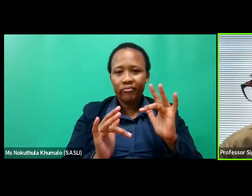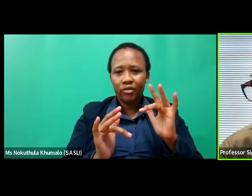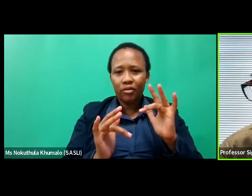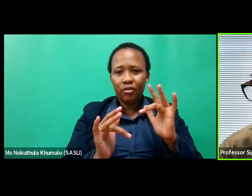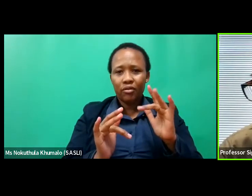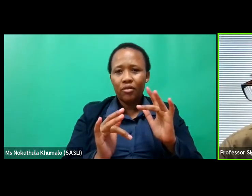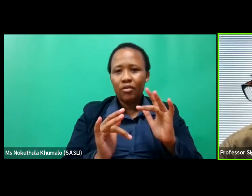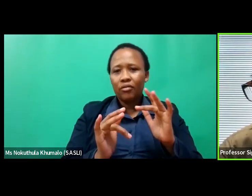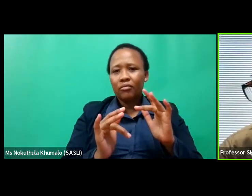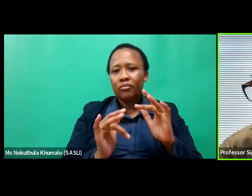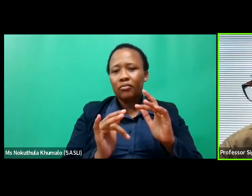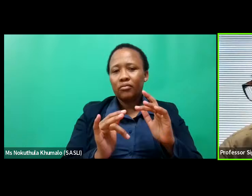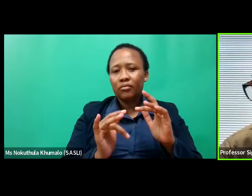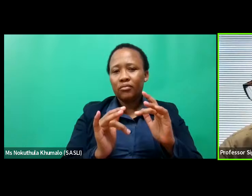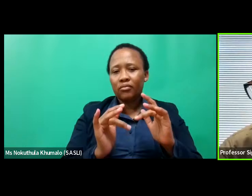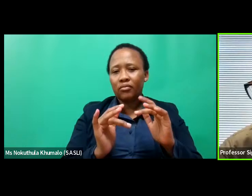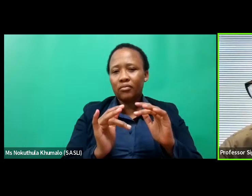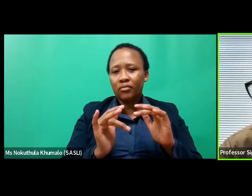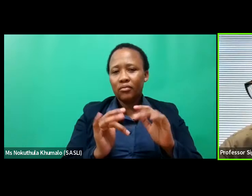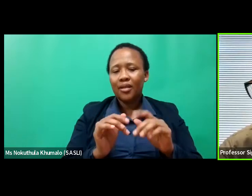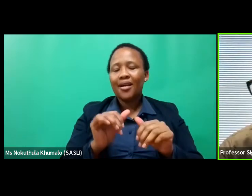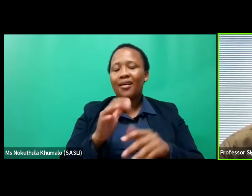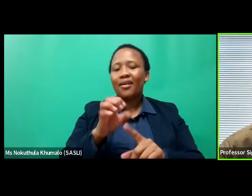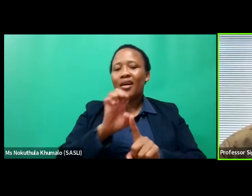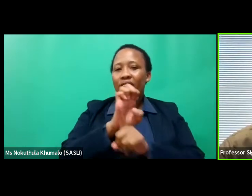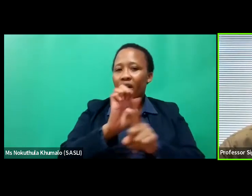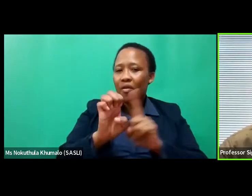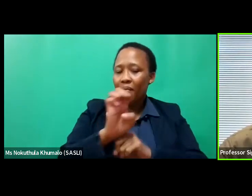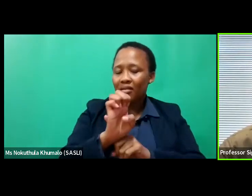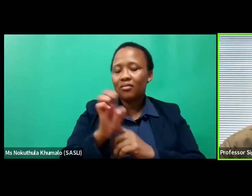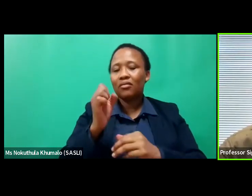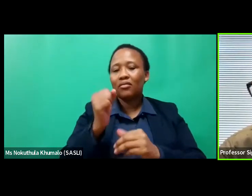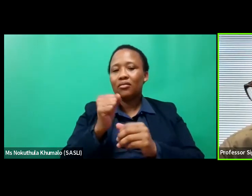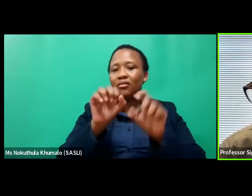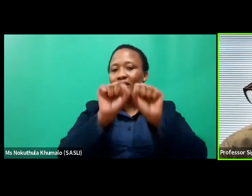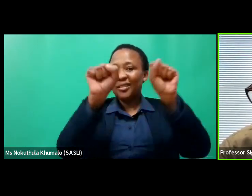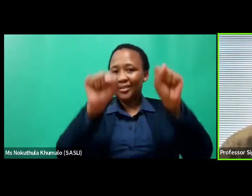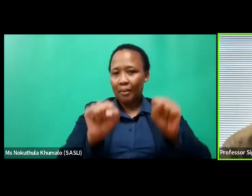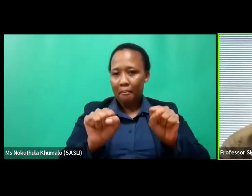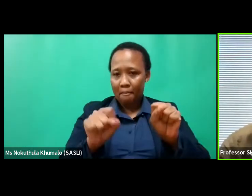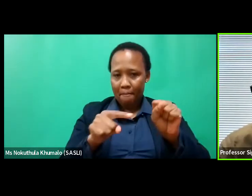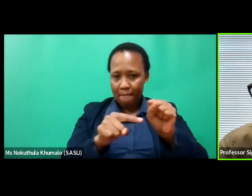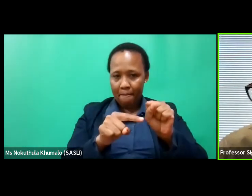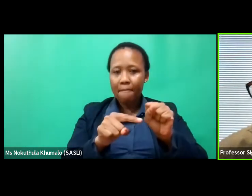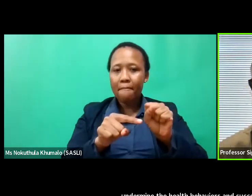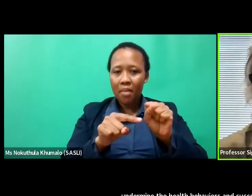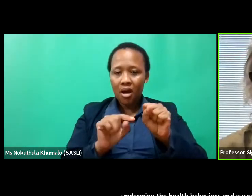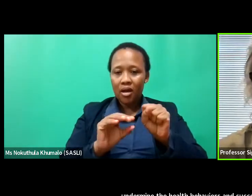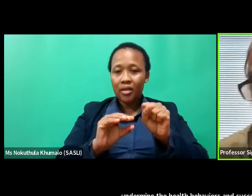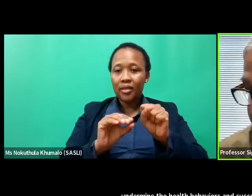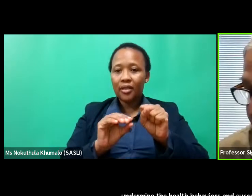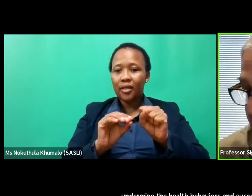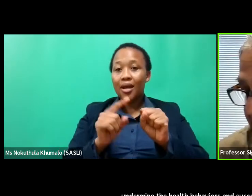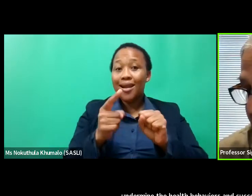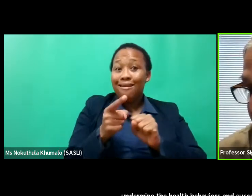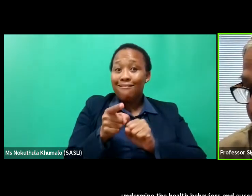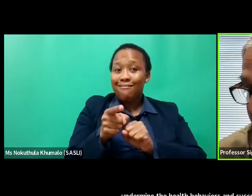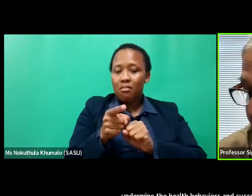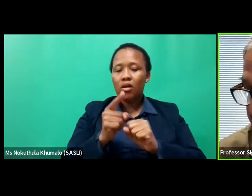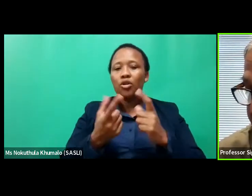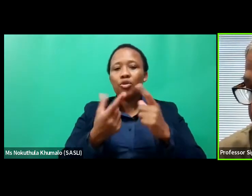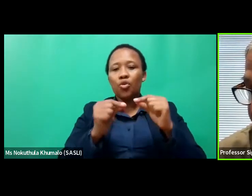and environmental context systems which form its context. This undermines the